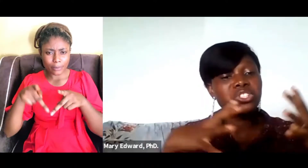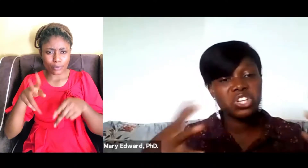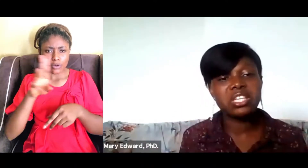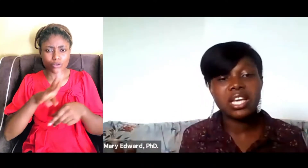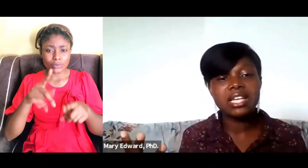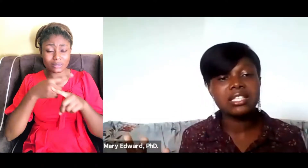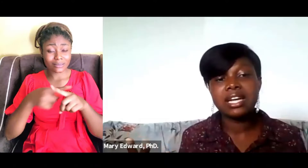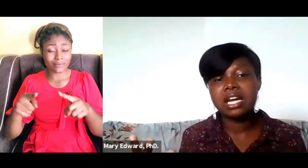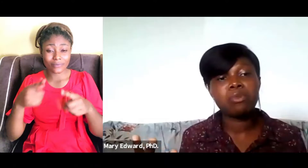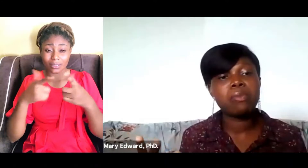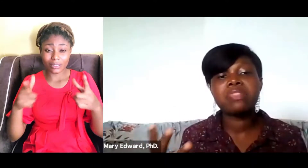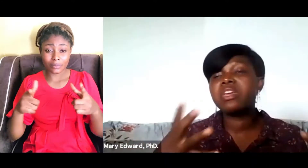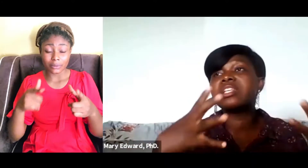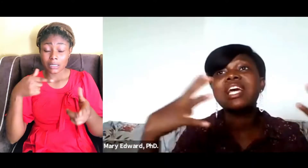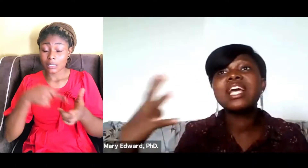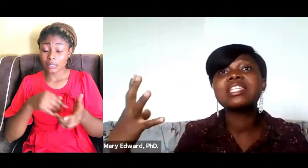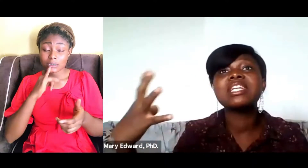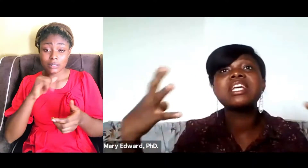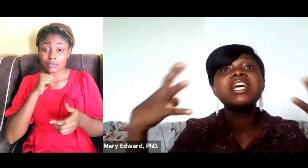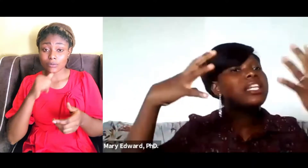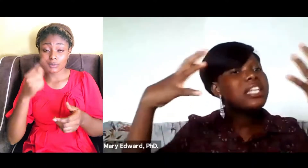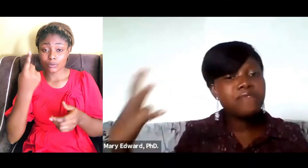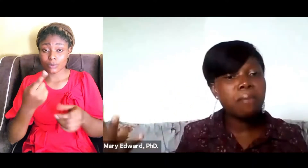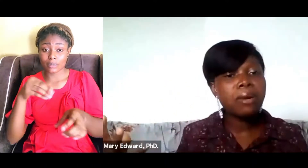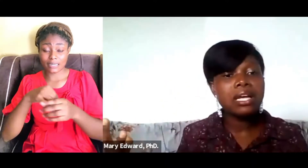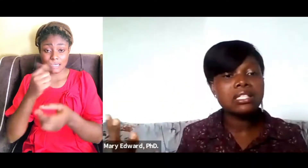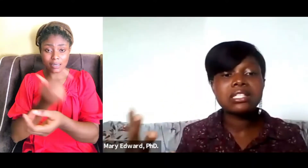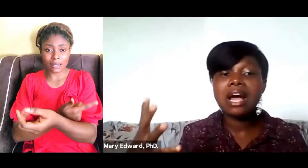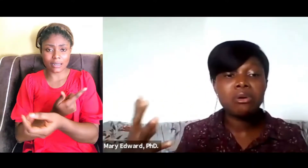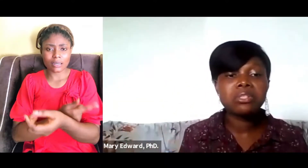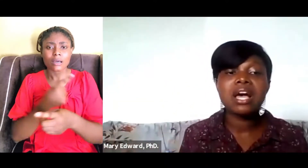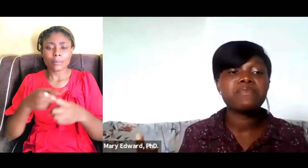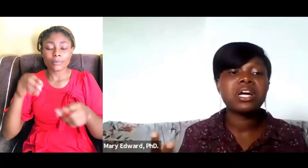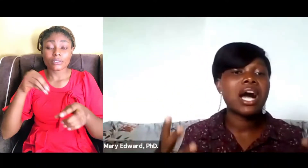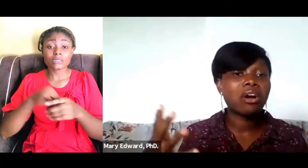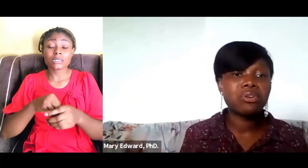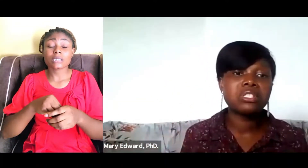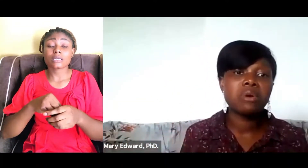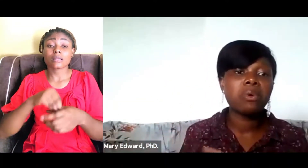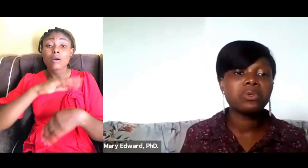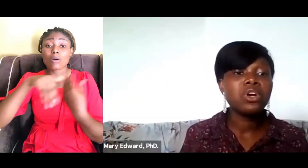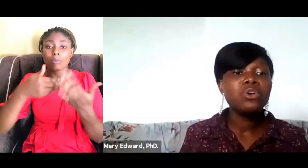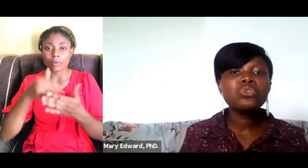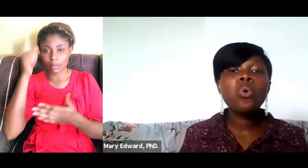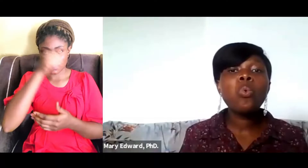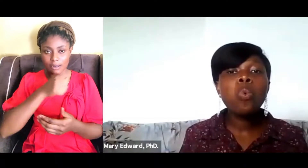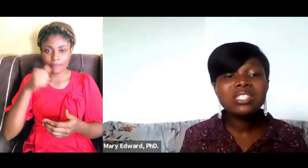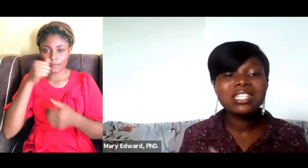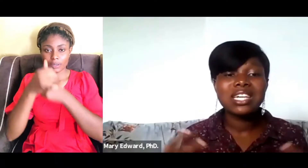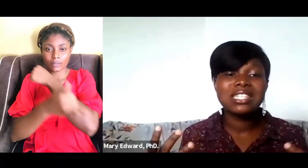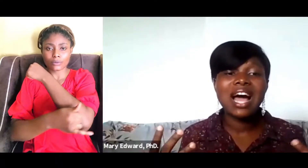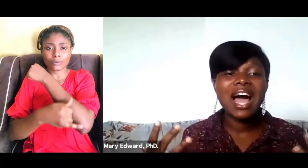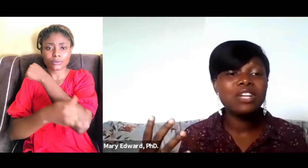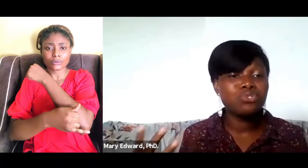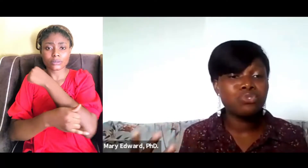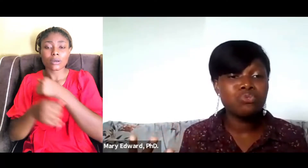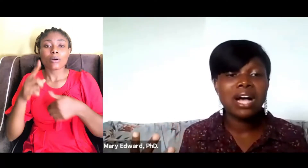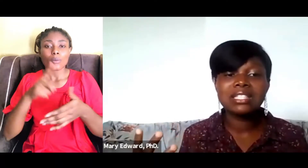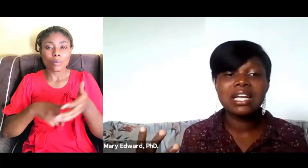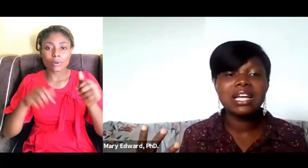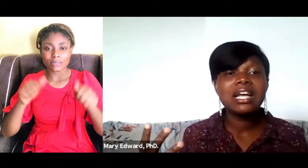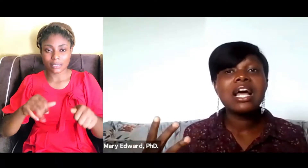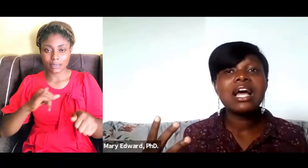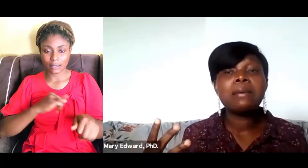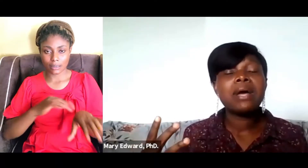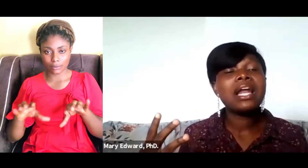languages. It's not just the case in Adamrobe, but I think it's the case in different places across Africa, across the world. So what can I do